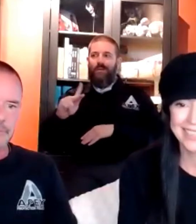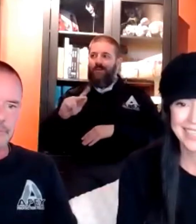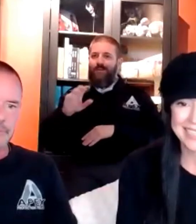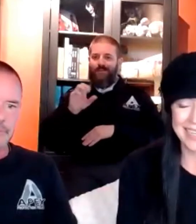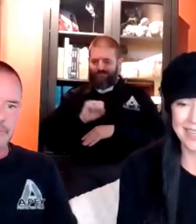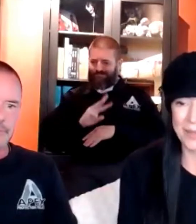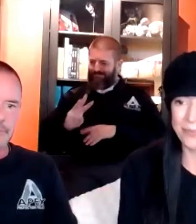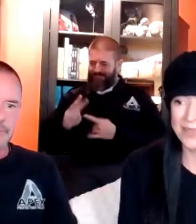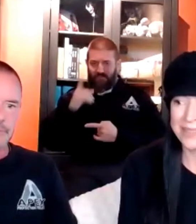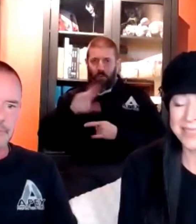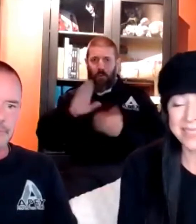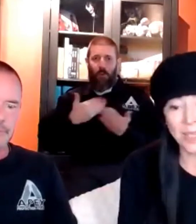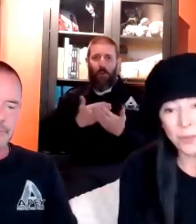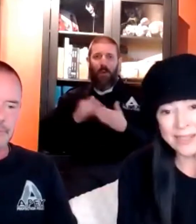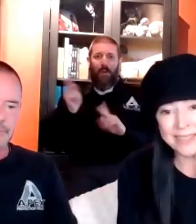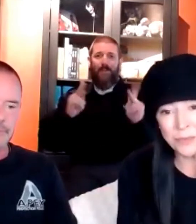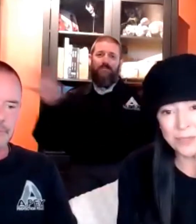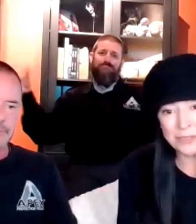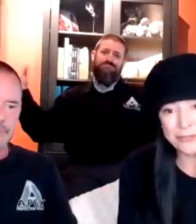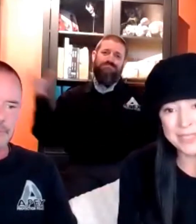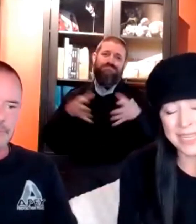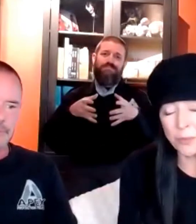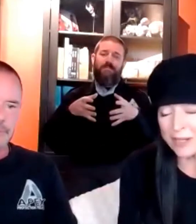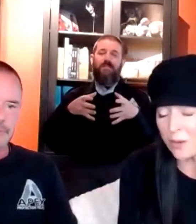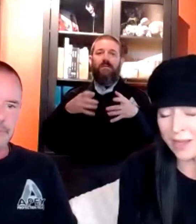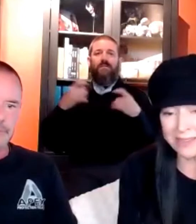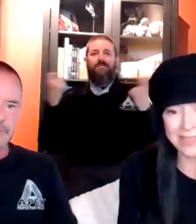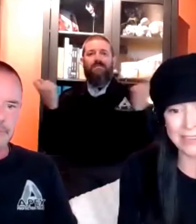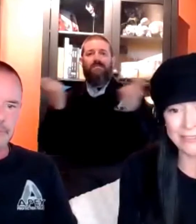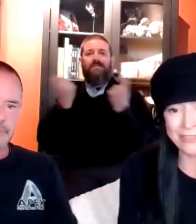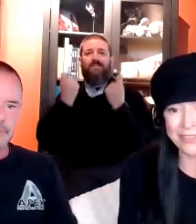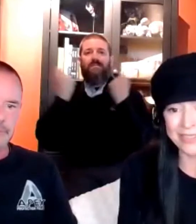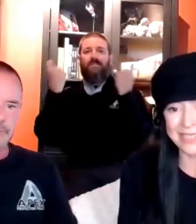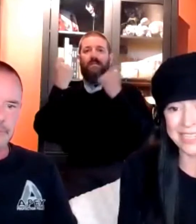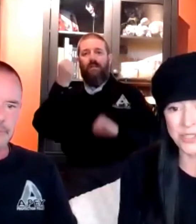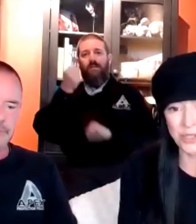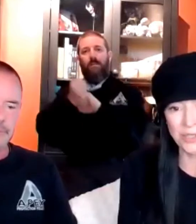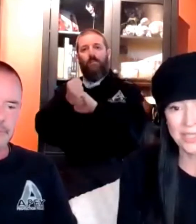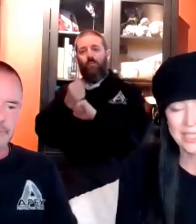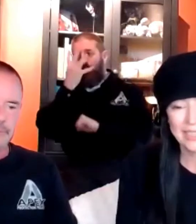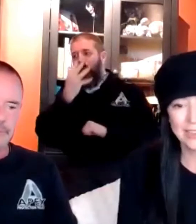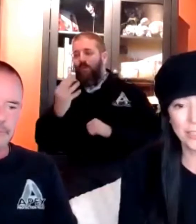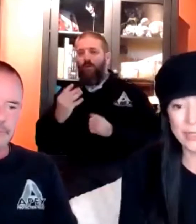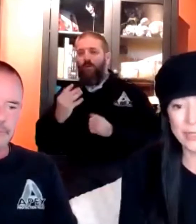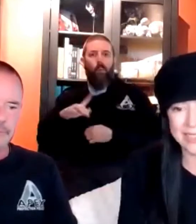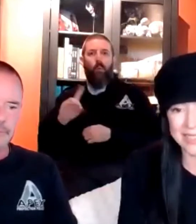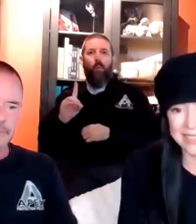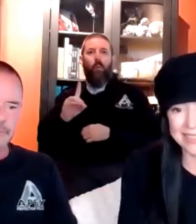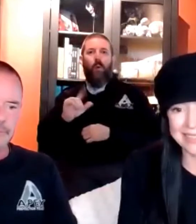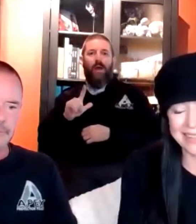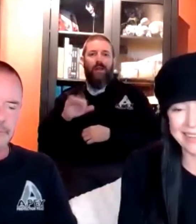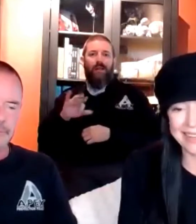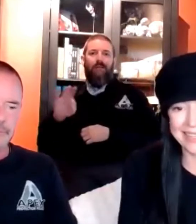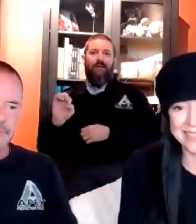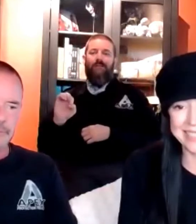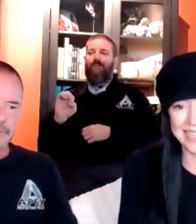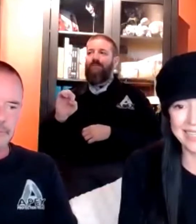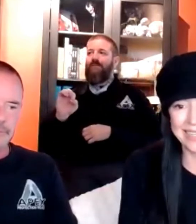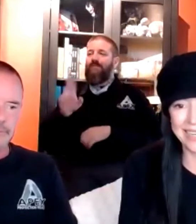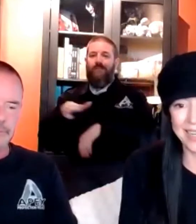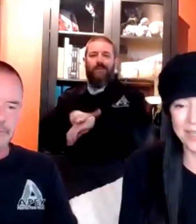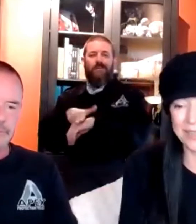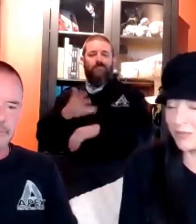here, celebrating the wolf, celebrating wildlife and nature, learning how to protect it.